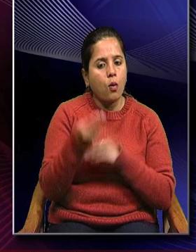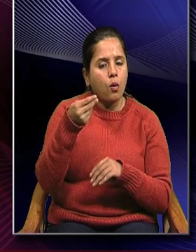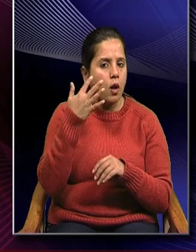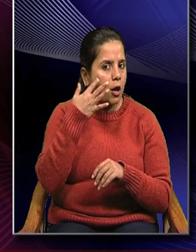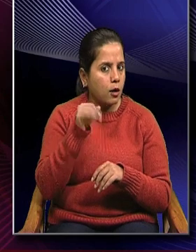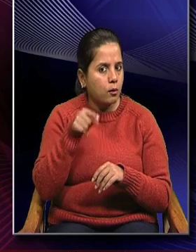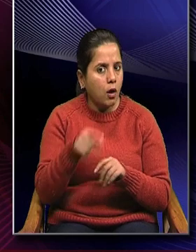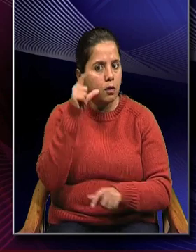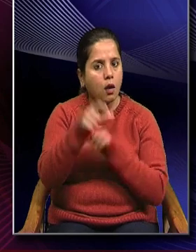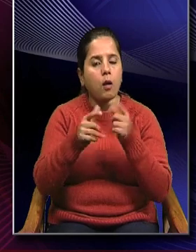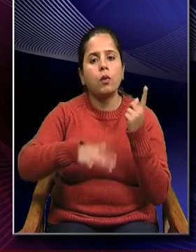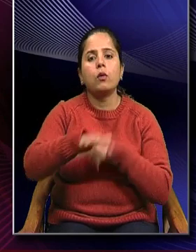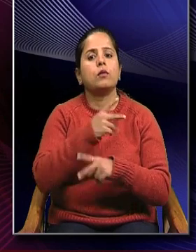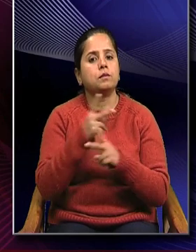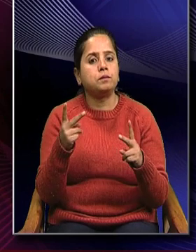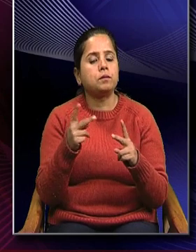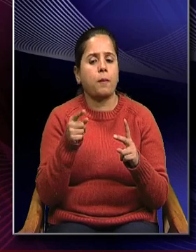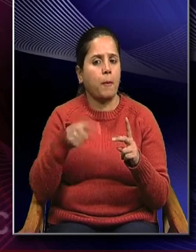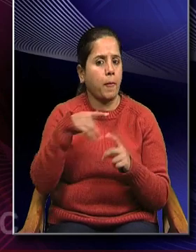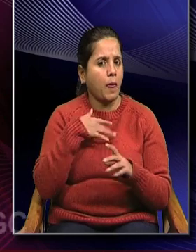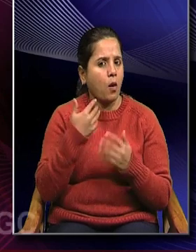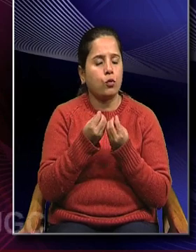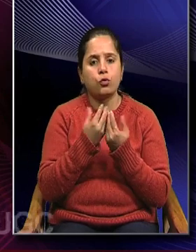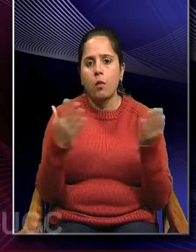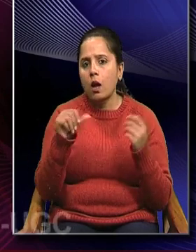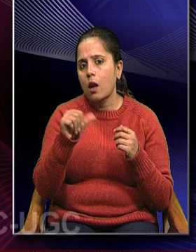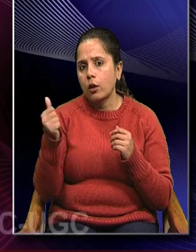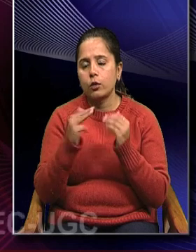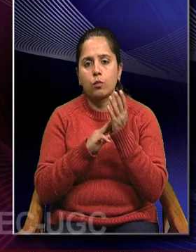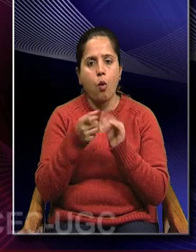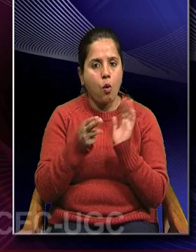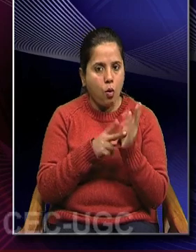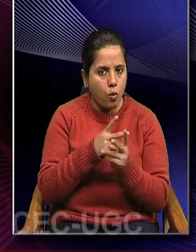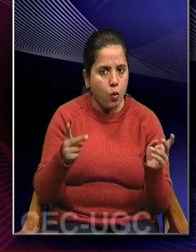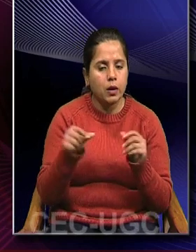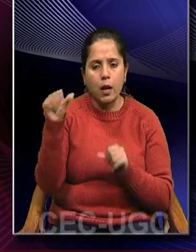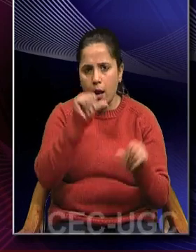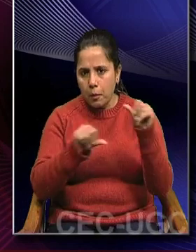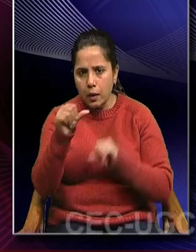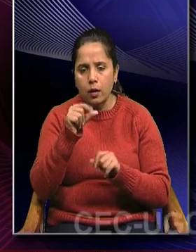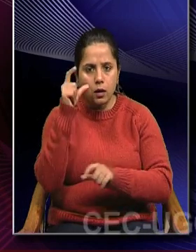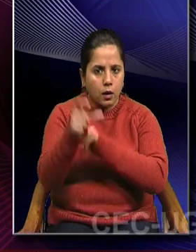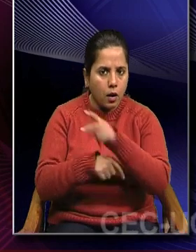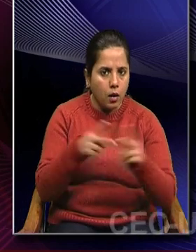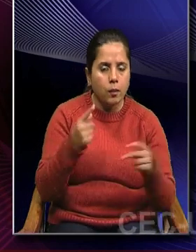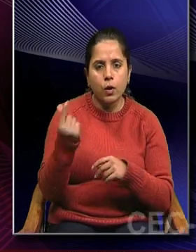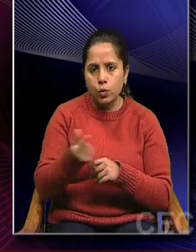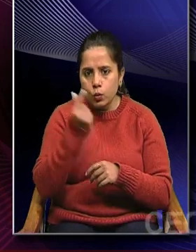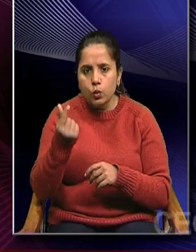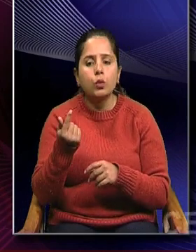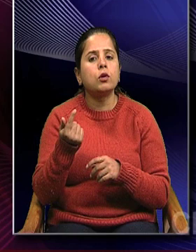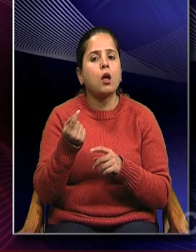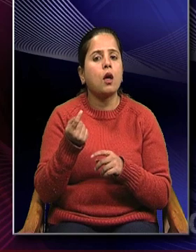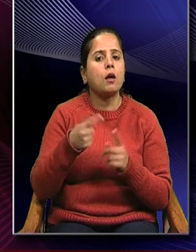of industrialization, and how so many modern chemical industries where the use of petroleum